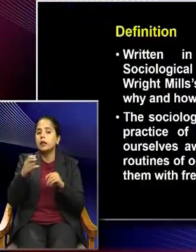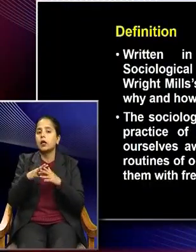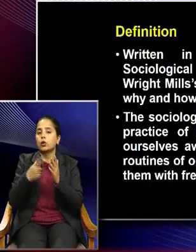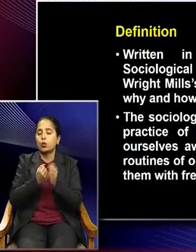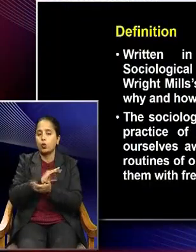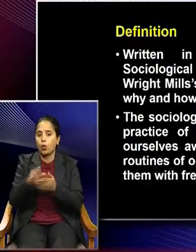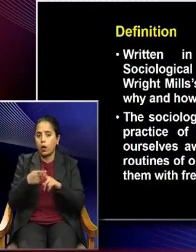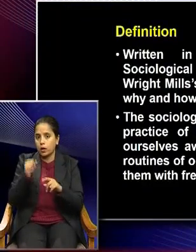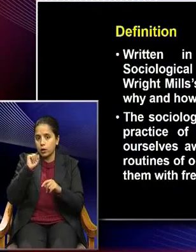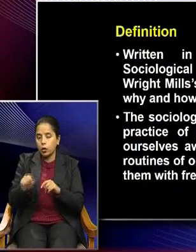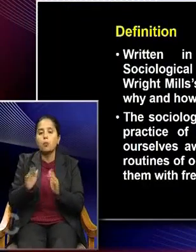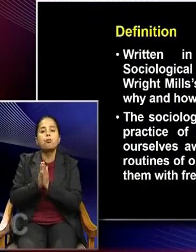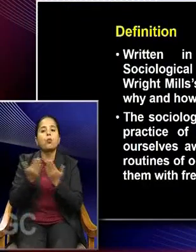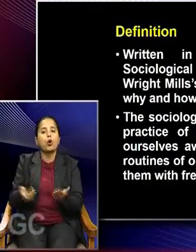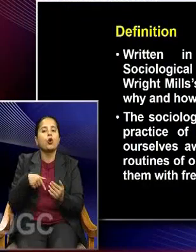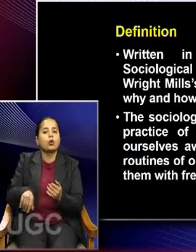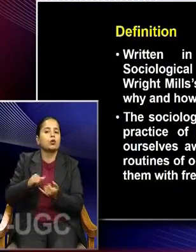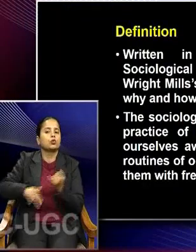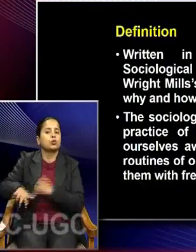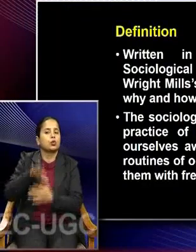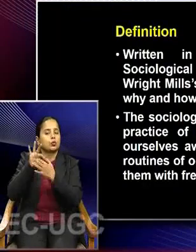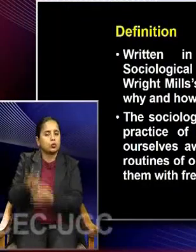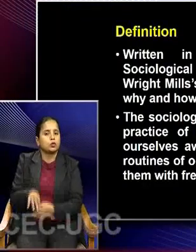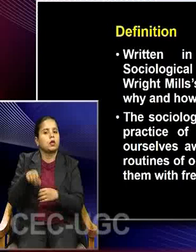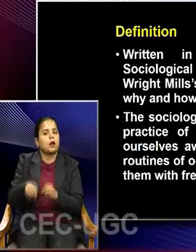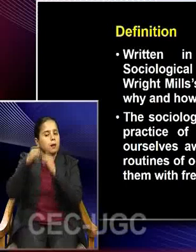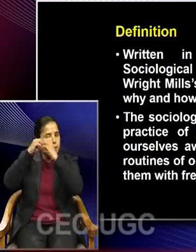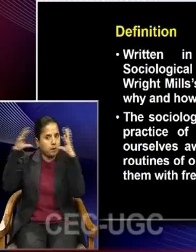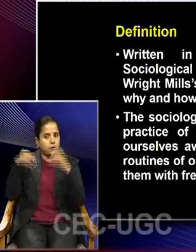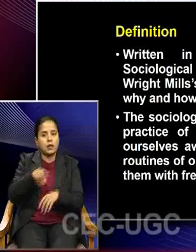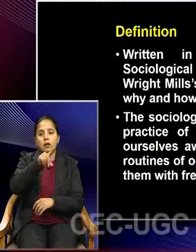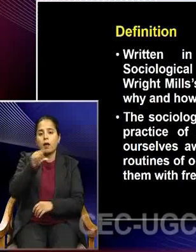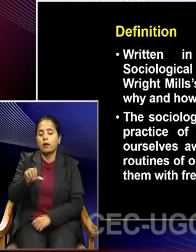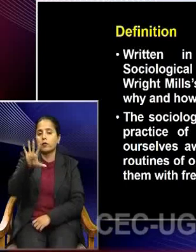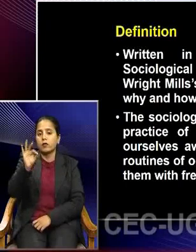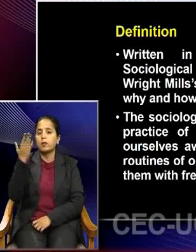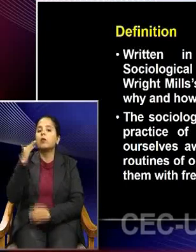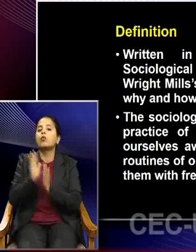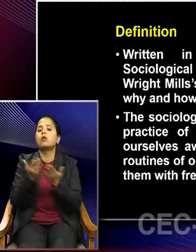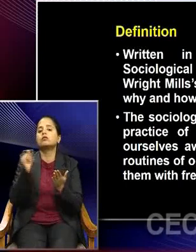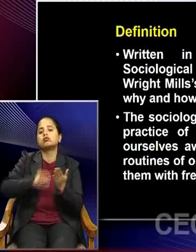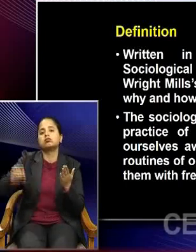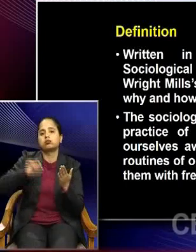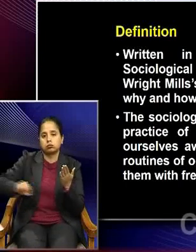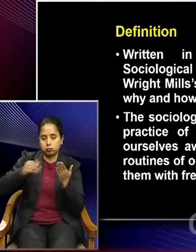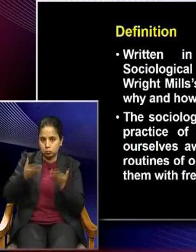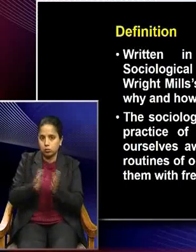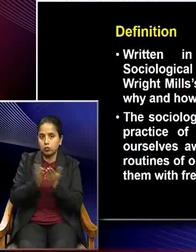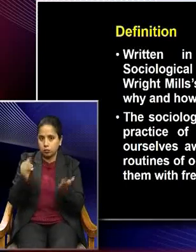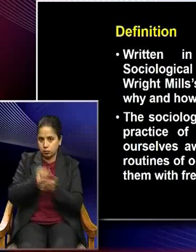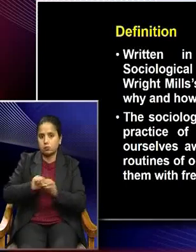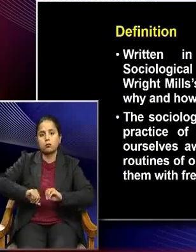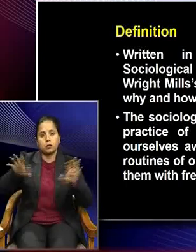the Sociological Imagination. It was a book written in the 1950s, and it was a kind of